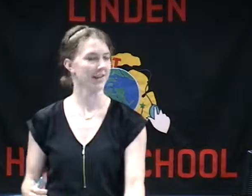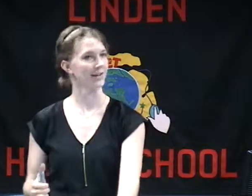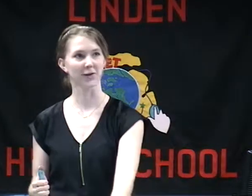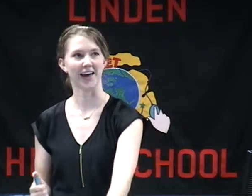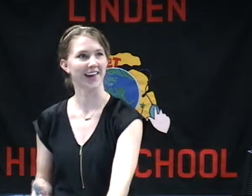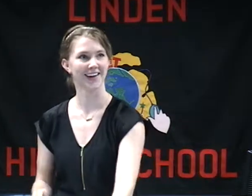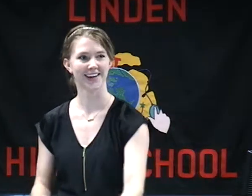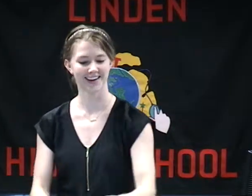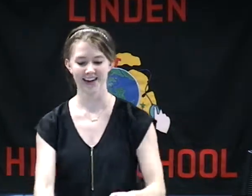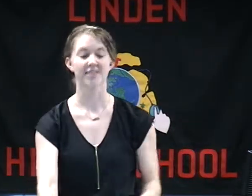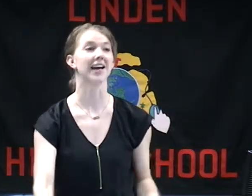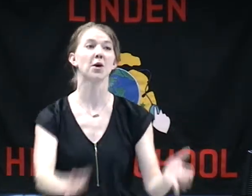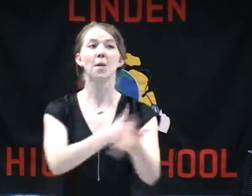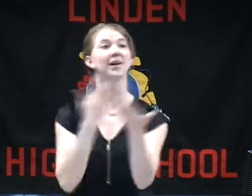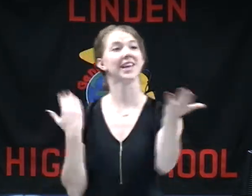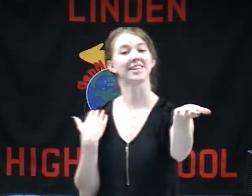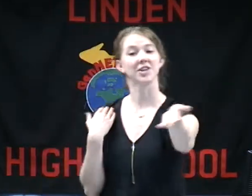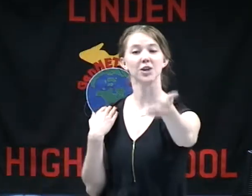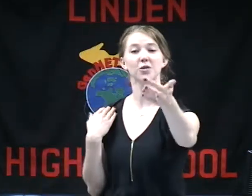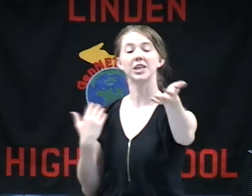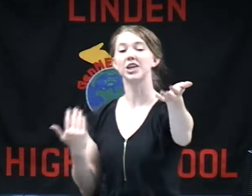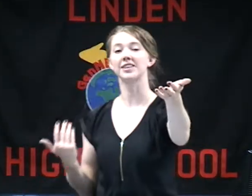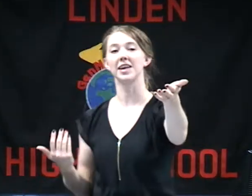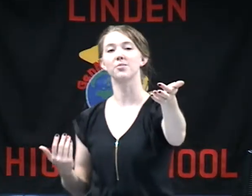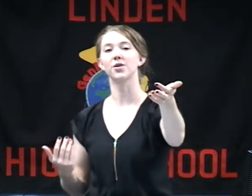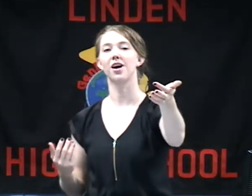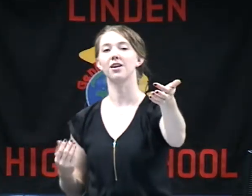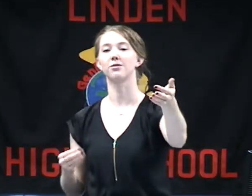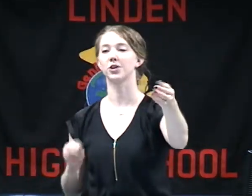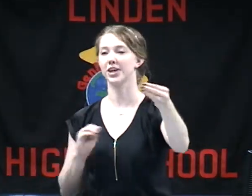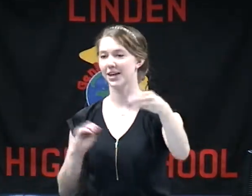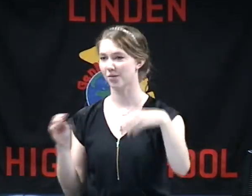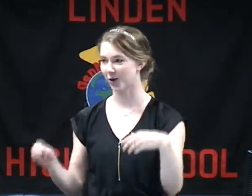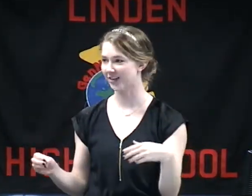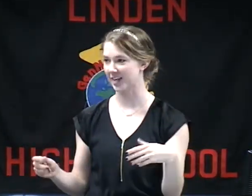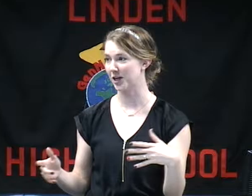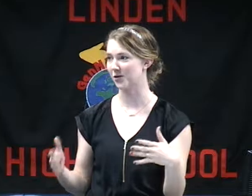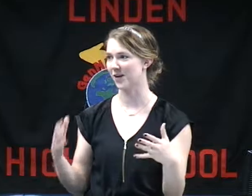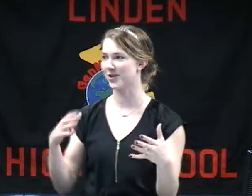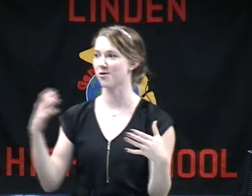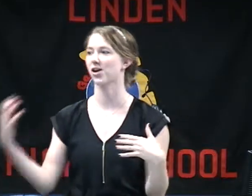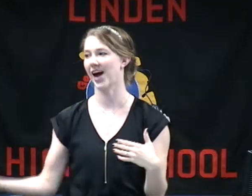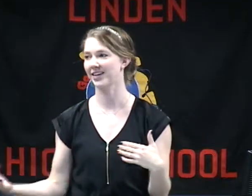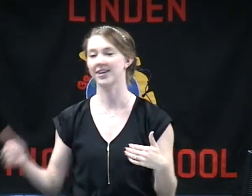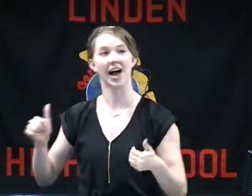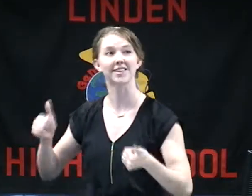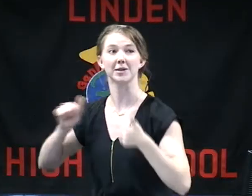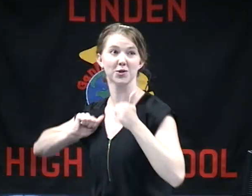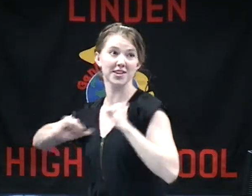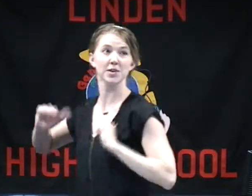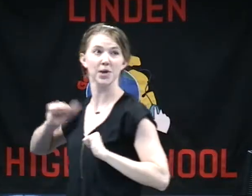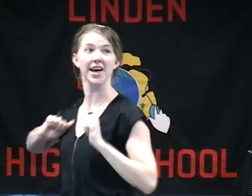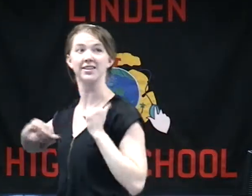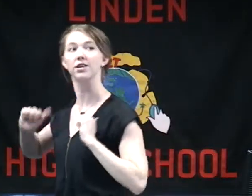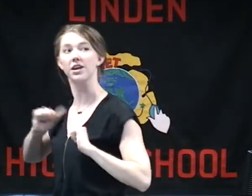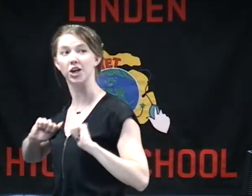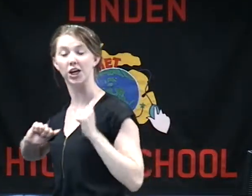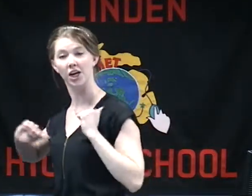That's okay. But that's actually a really good example of looking up words and then you find the wrong concept. So this is play as in theater